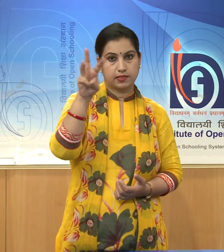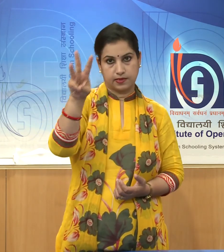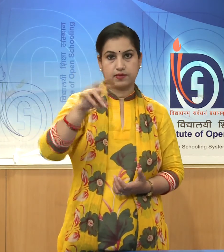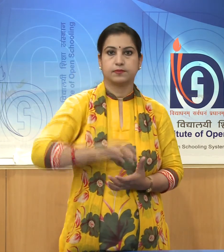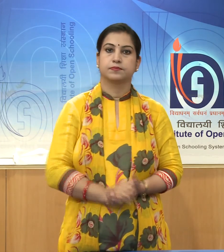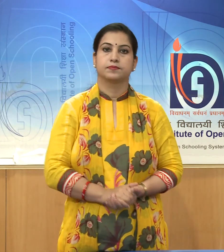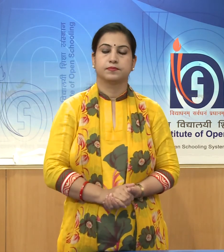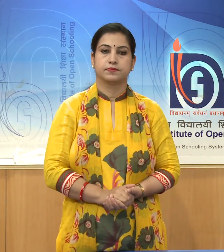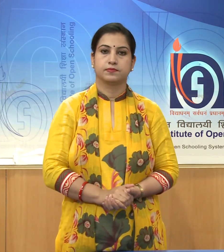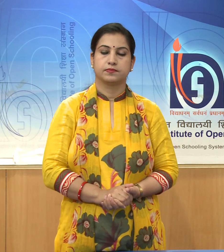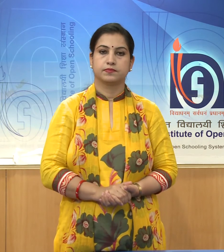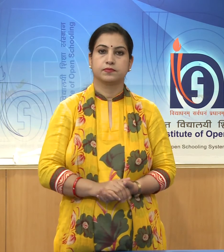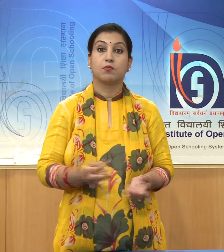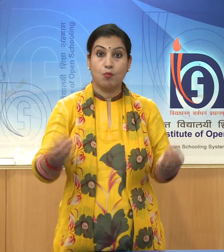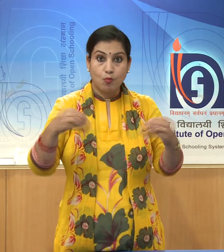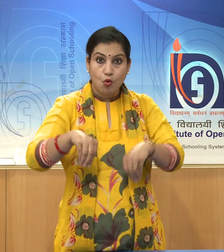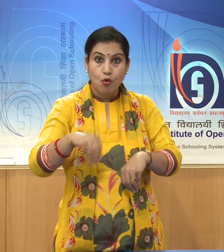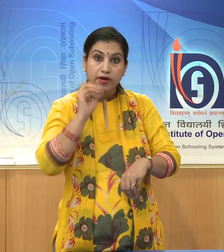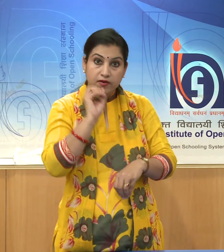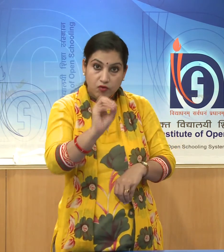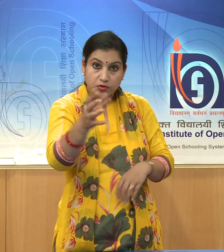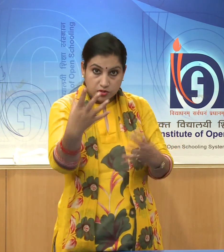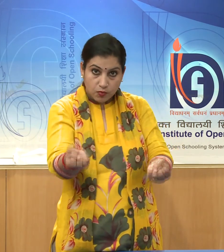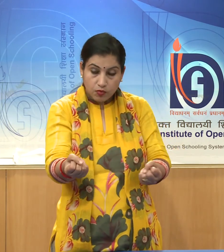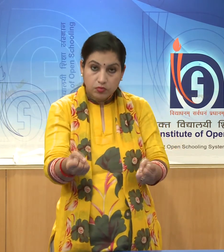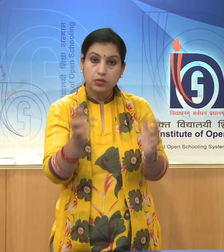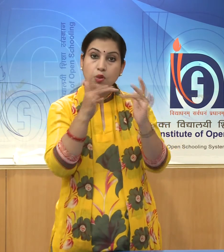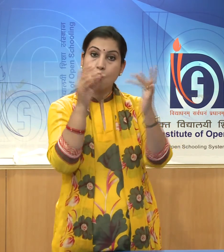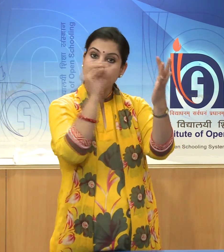1800 180 9393. For more information, log on to